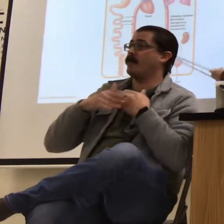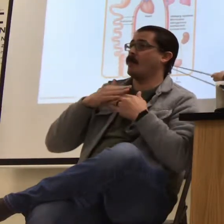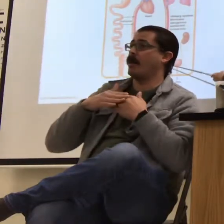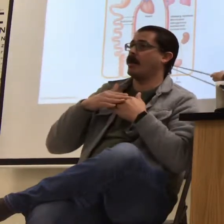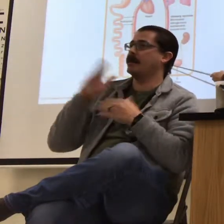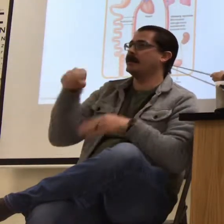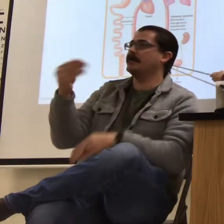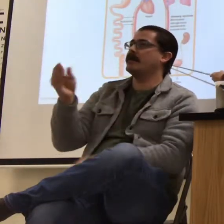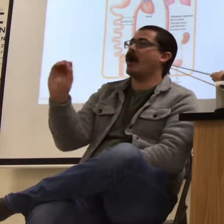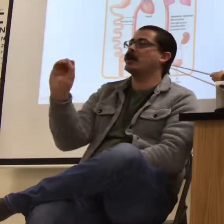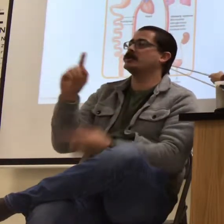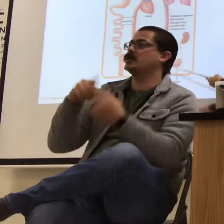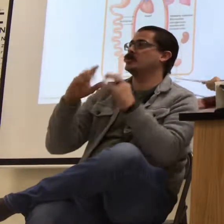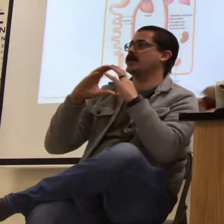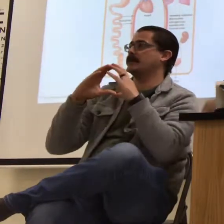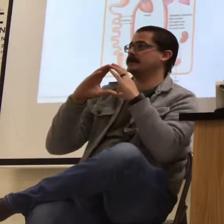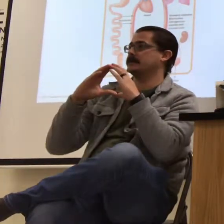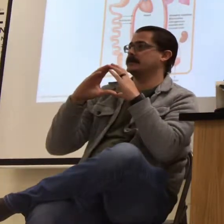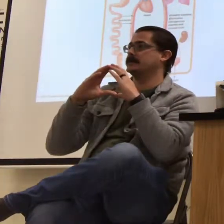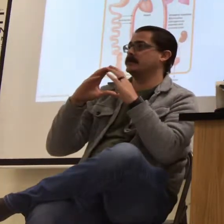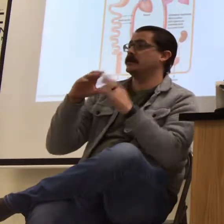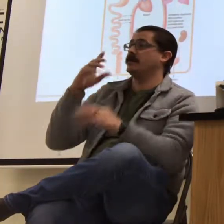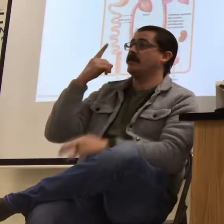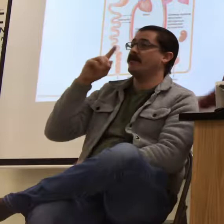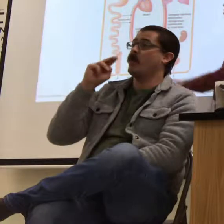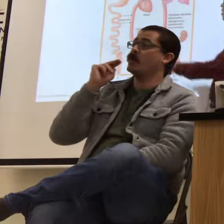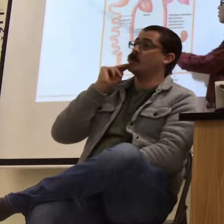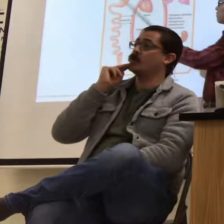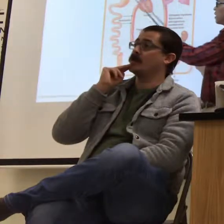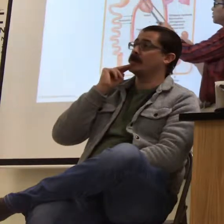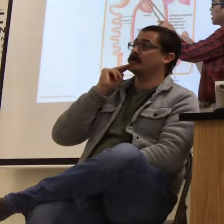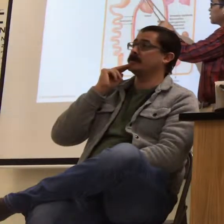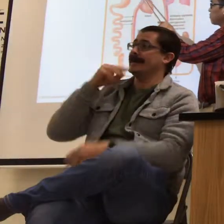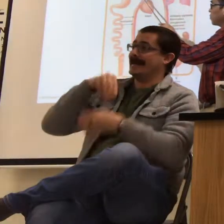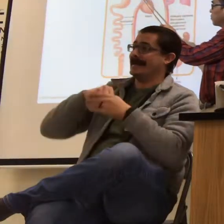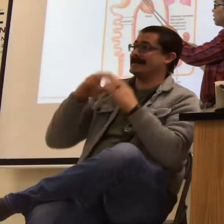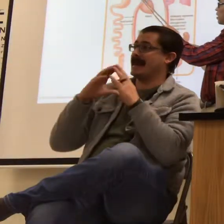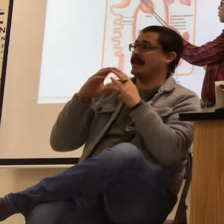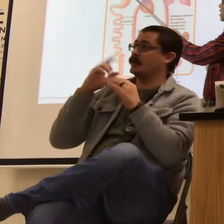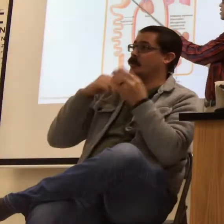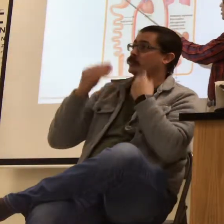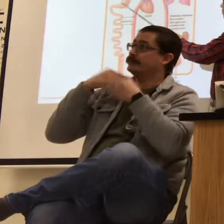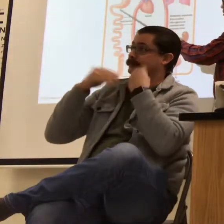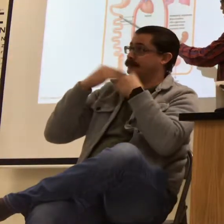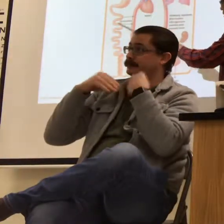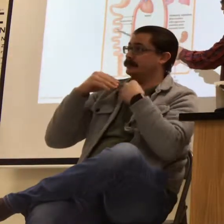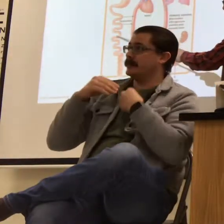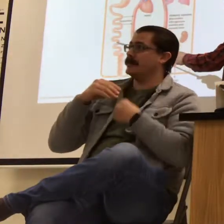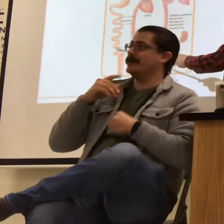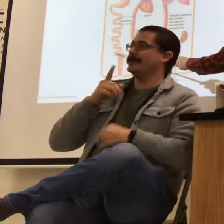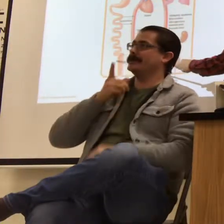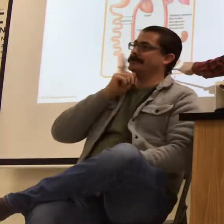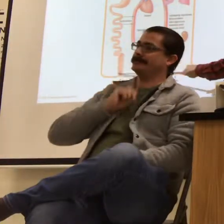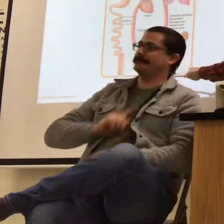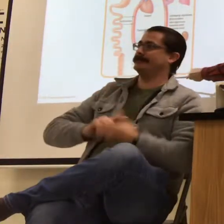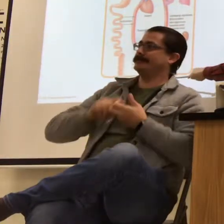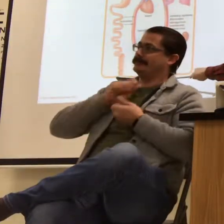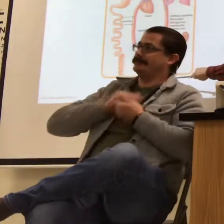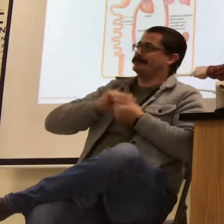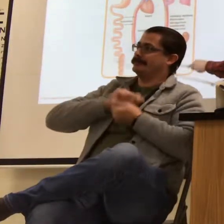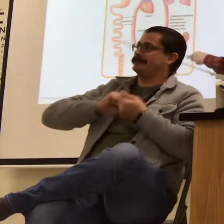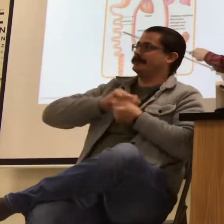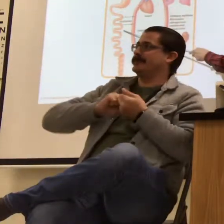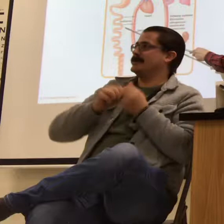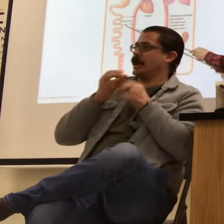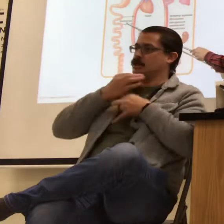to your cells. So to get nutrients to your cells, you have to ingest food. Your digestive tract is simply a tube from mouth to